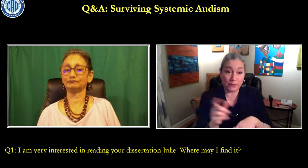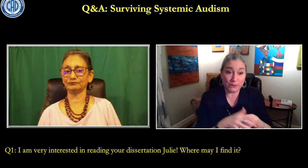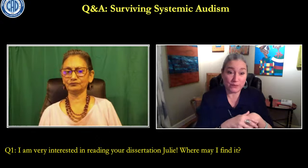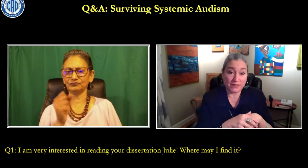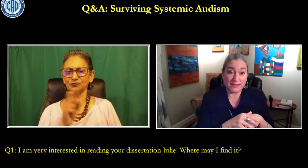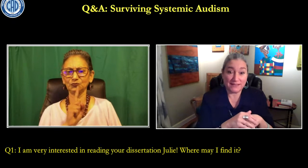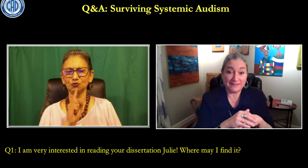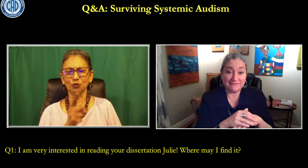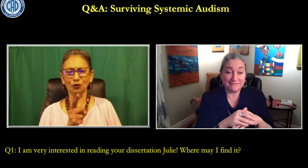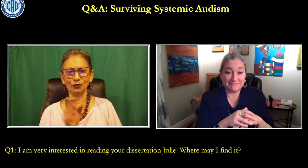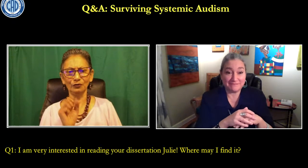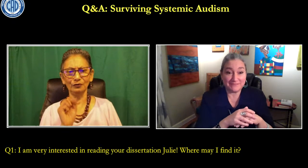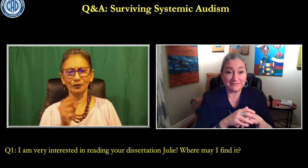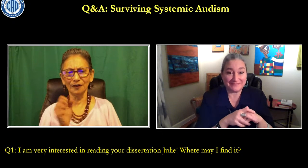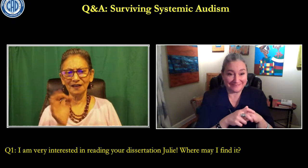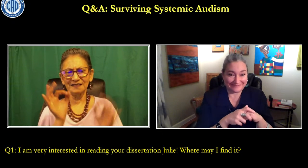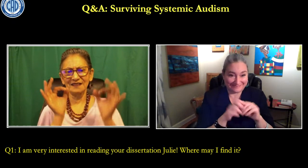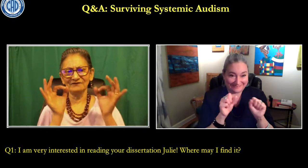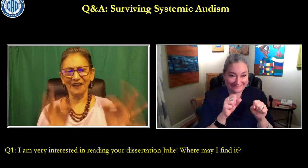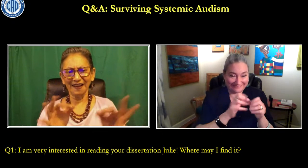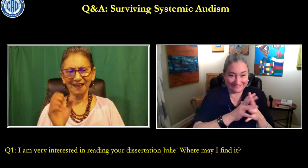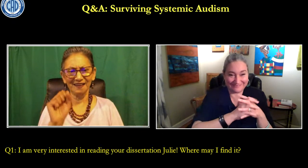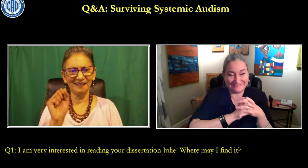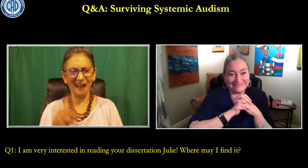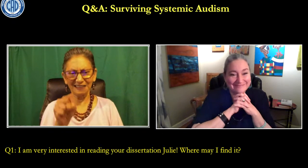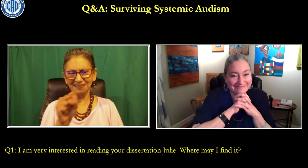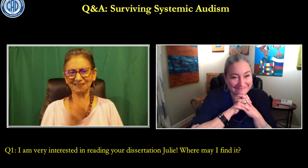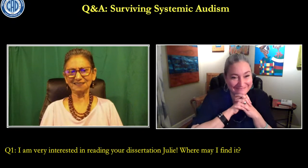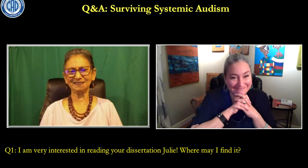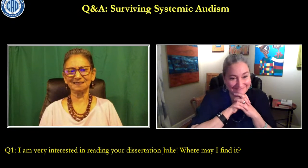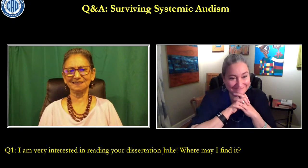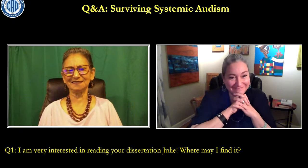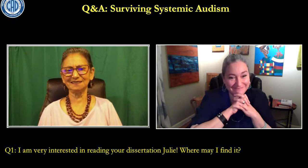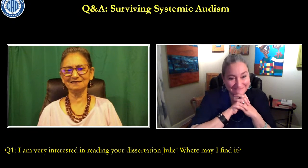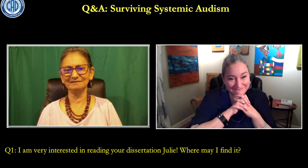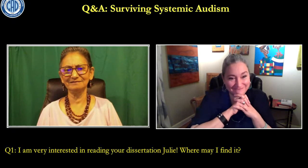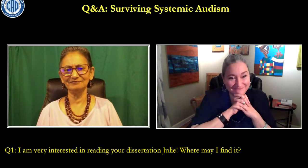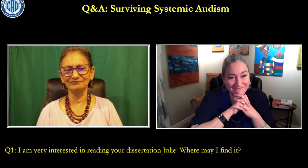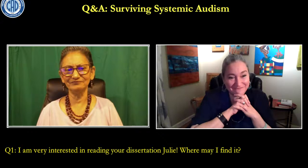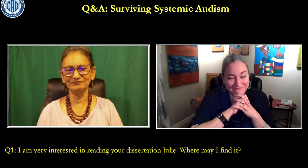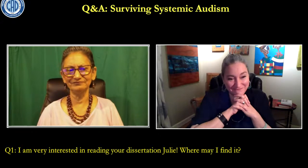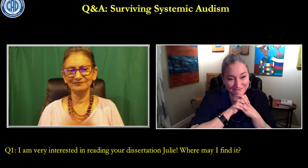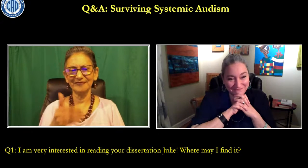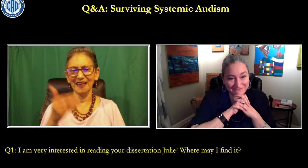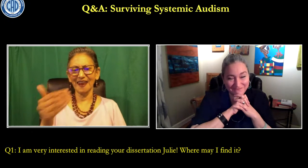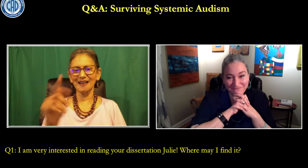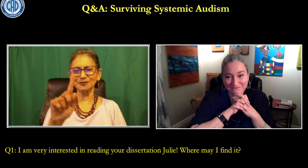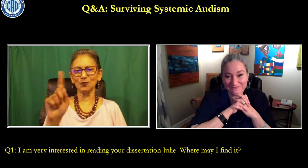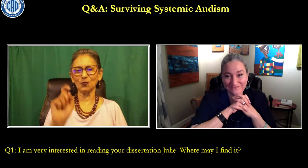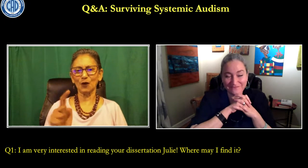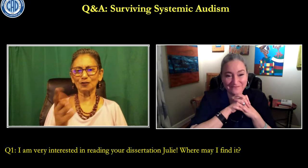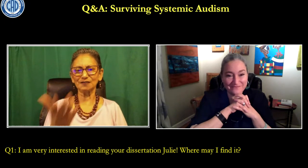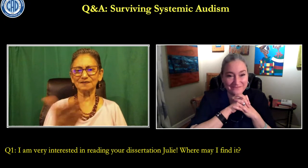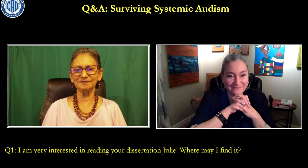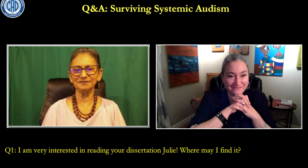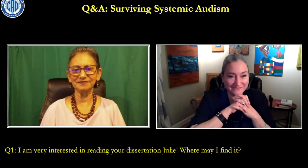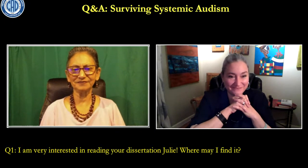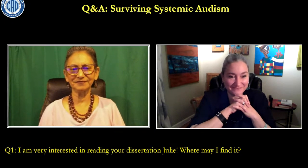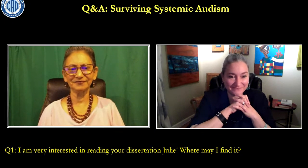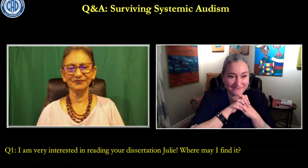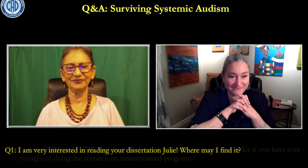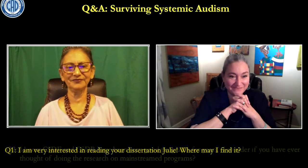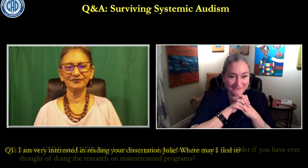can ask CAD to post it as well and share with you. Yes, definitely. That is a definite